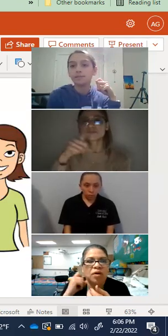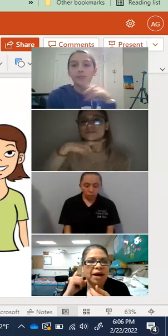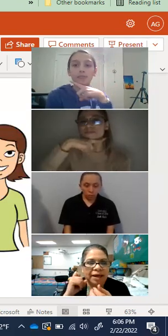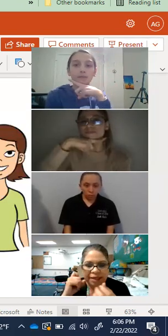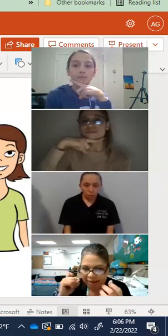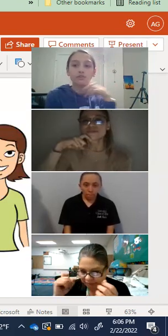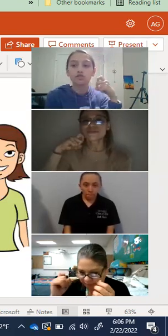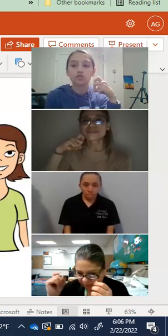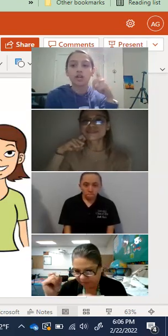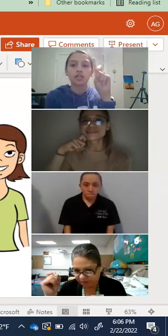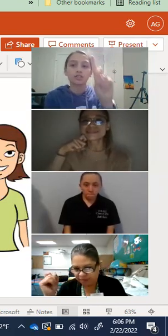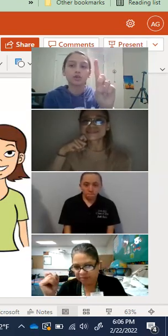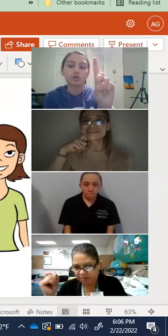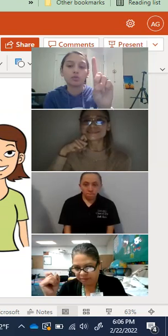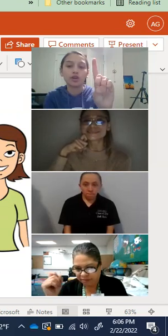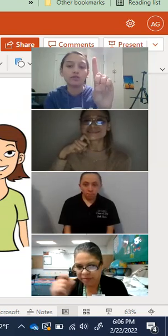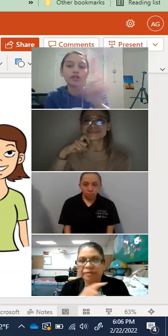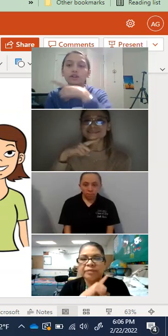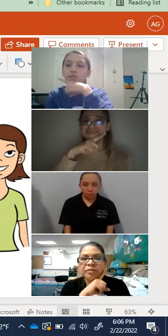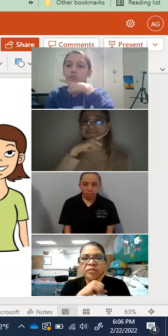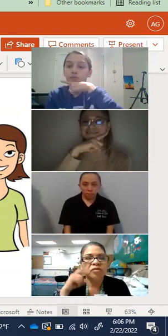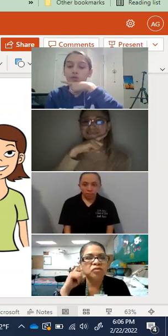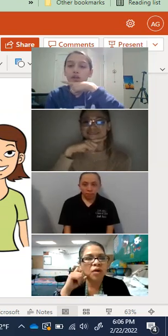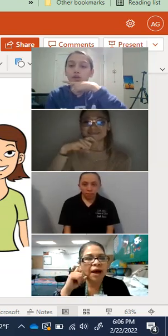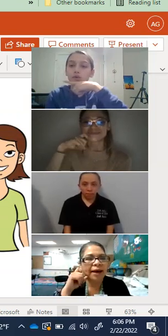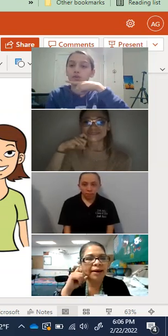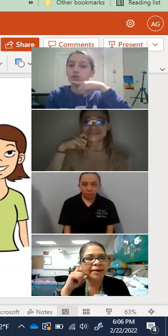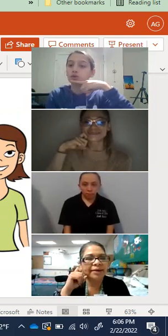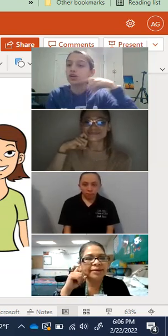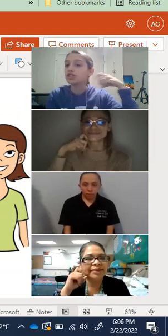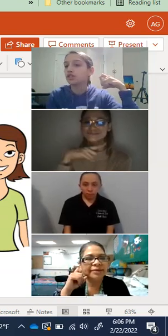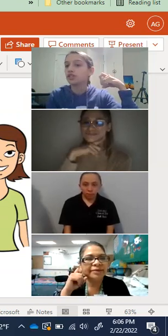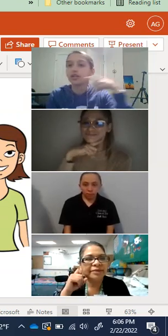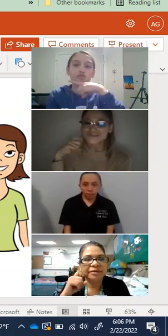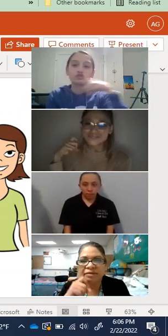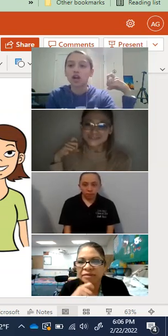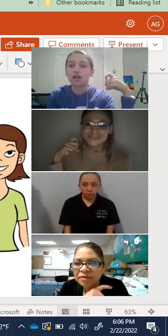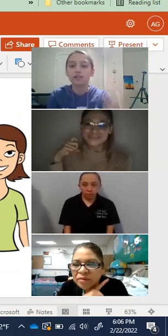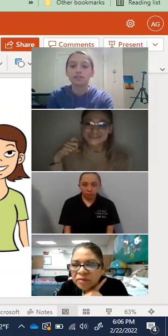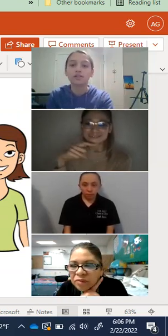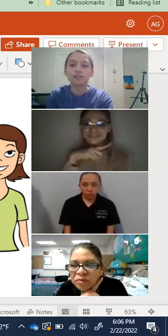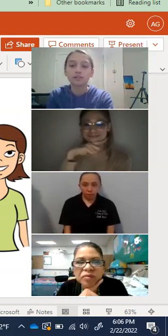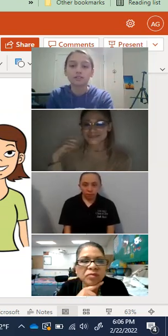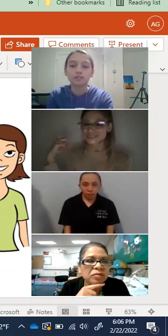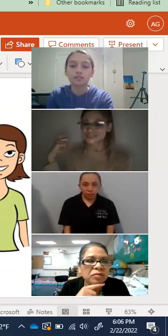Dry, dry, So a pointer finger dry, goes across your chin, dry.